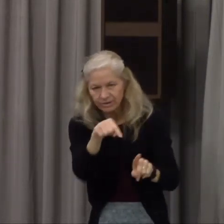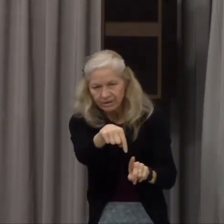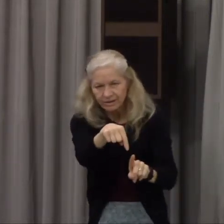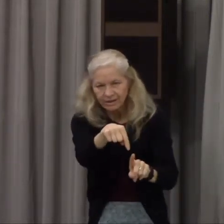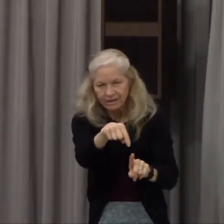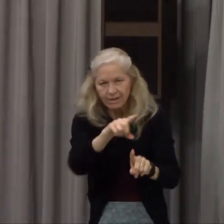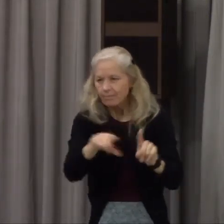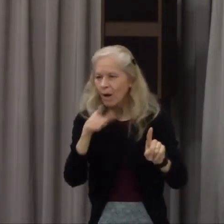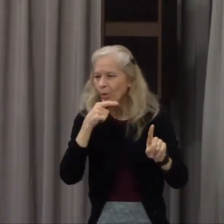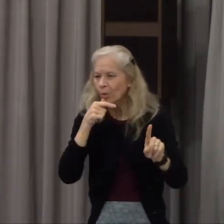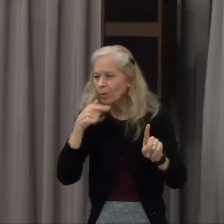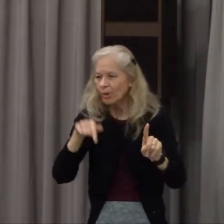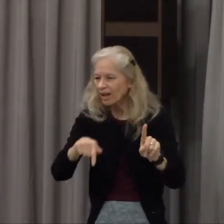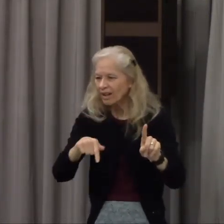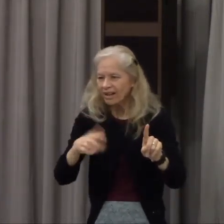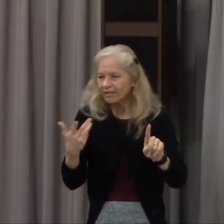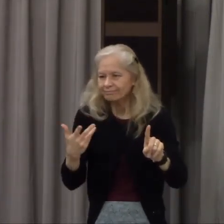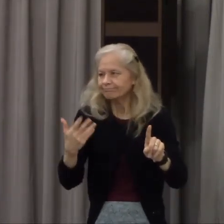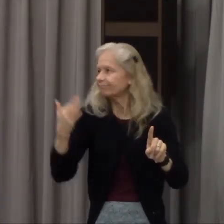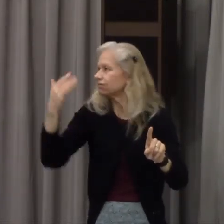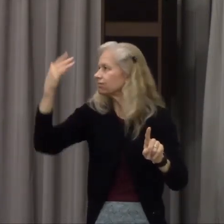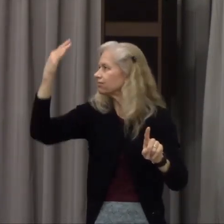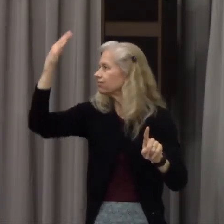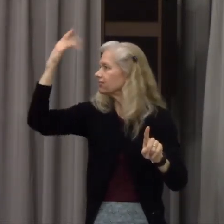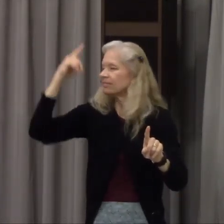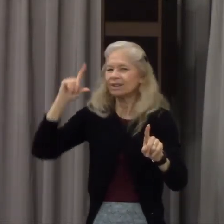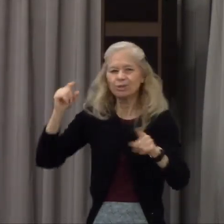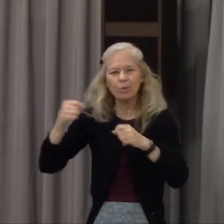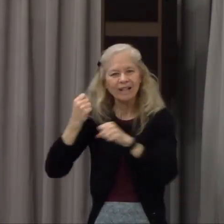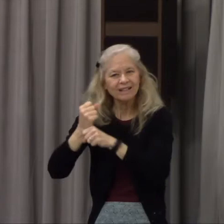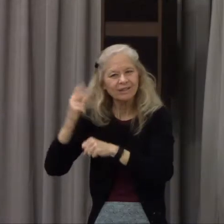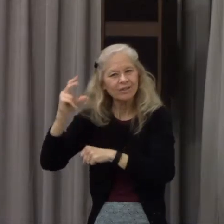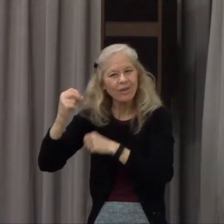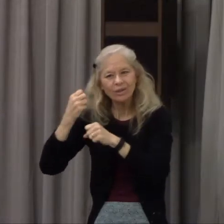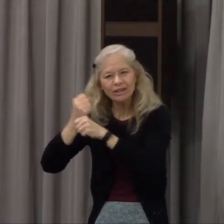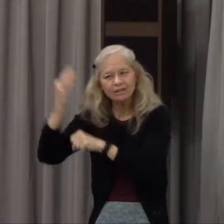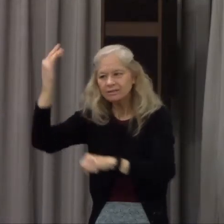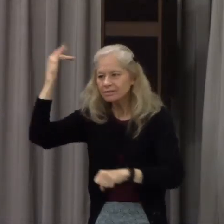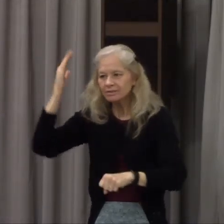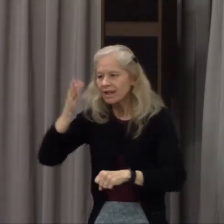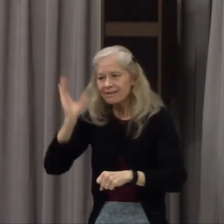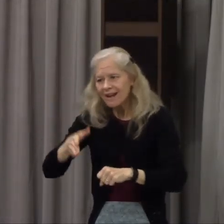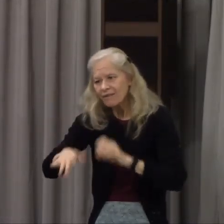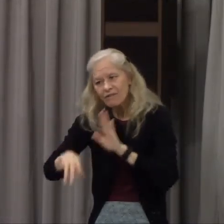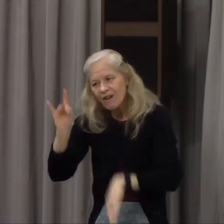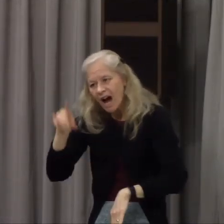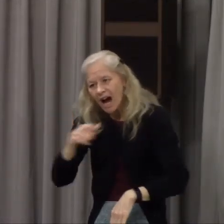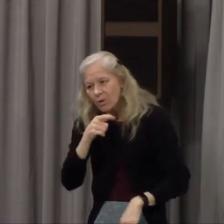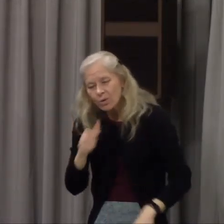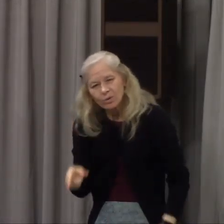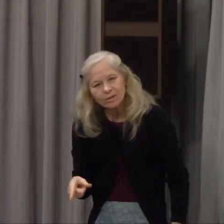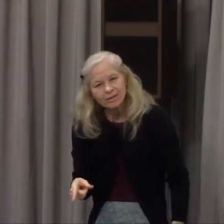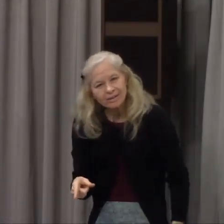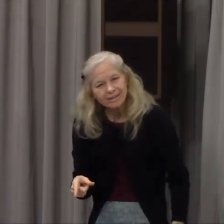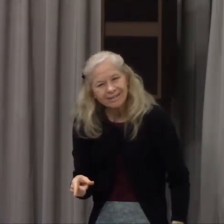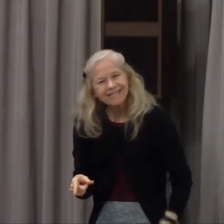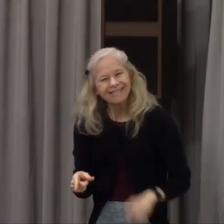ago or 20 years ago, and sometimes they will gather enough evidence to actually, because